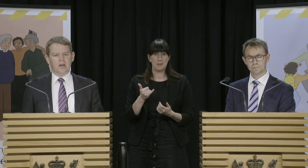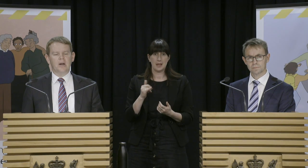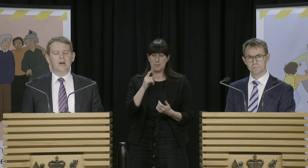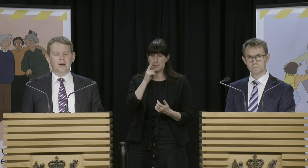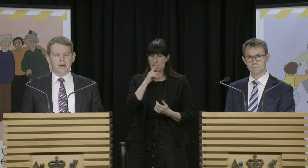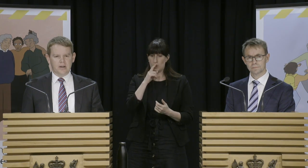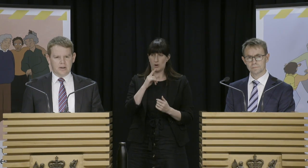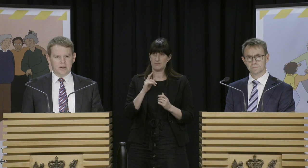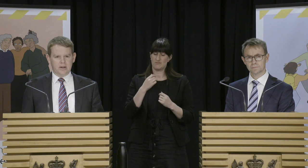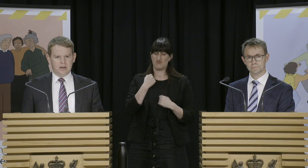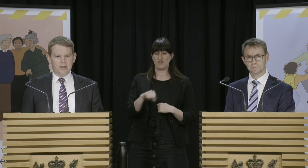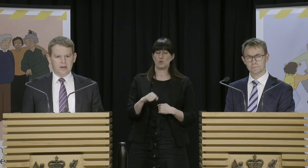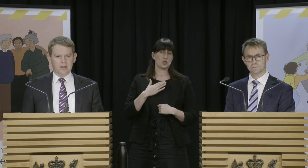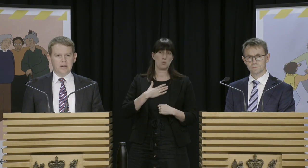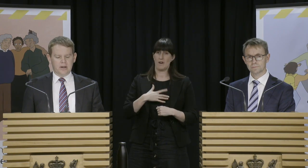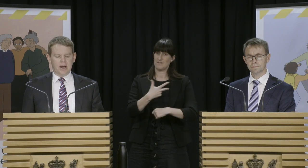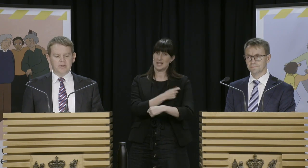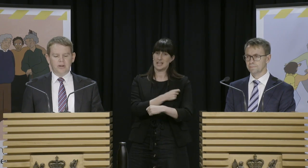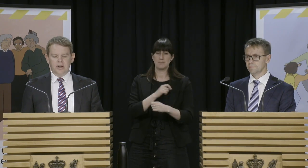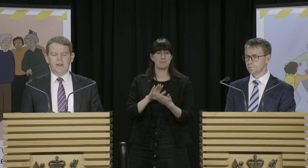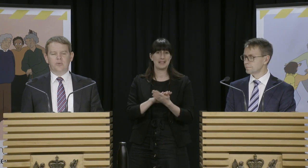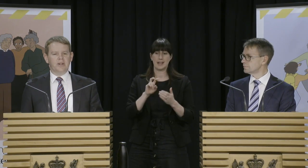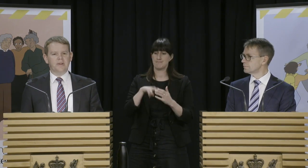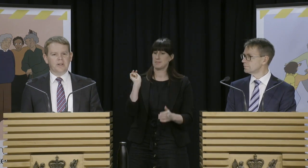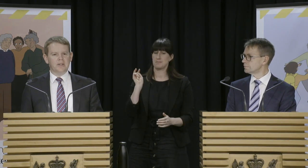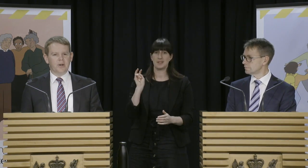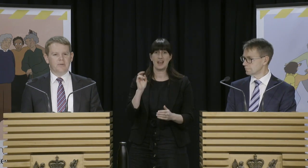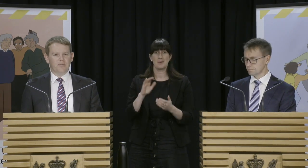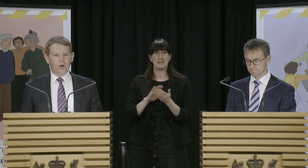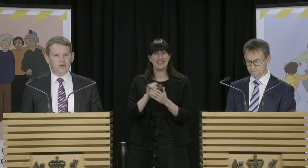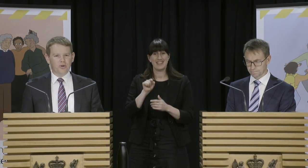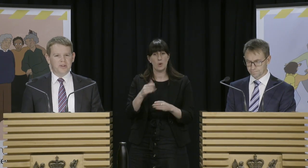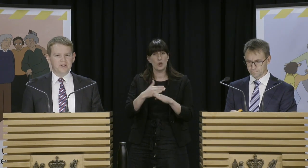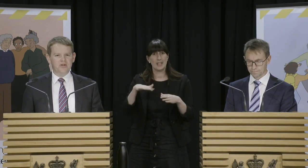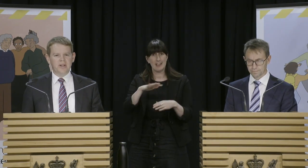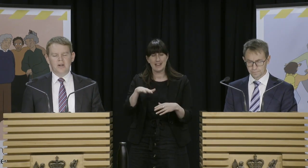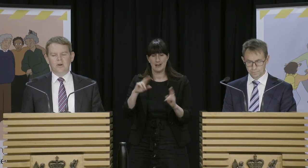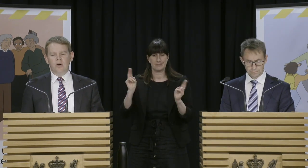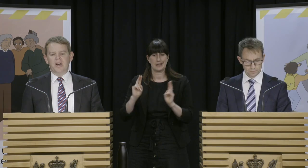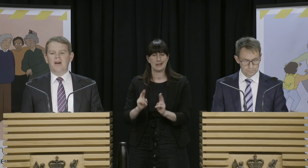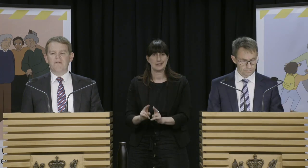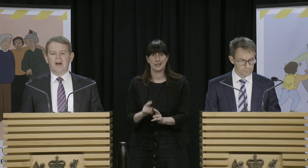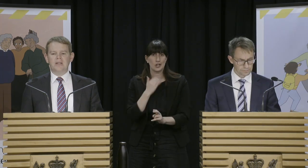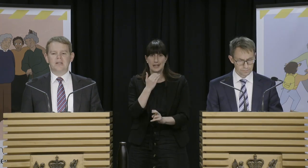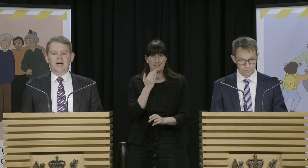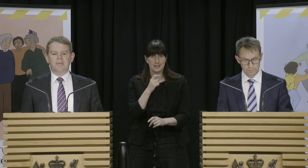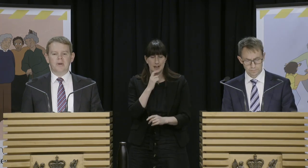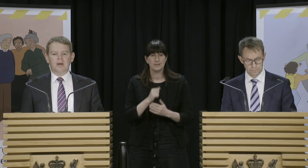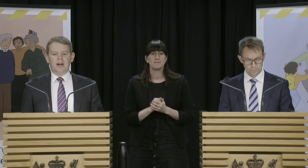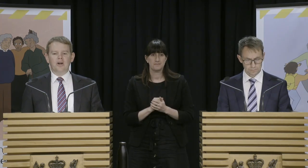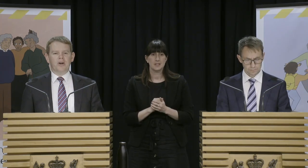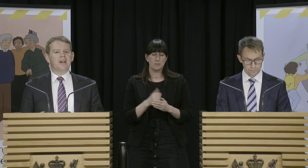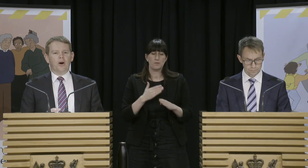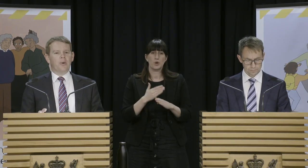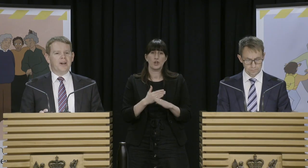of people not wanting to get vaccinated, so then leaving? Absolutely, and that's one of the things that we worked through with industry. What we have found,